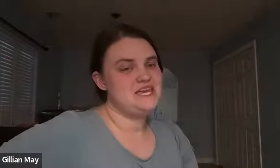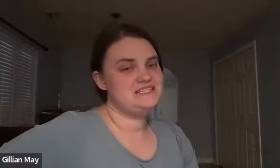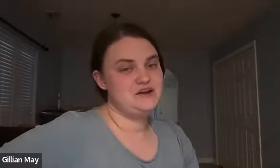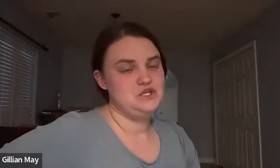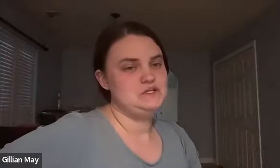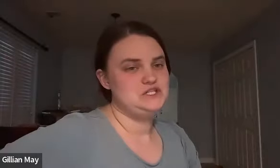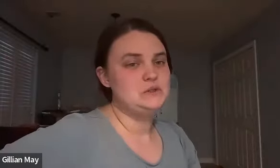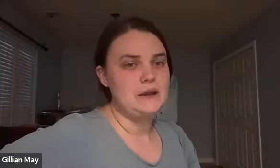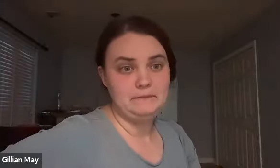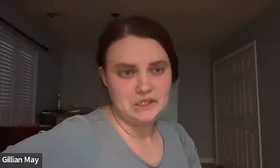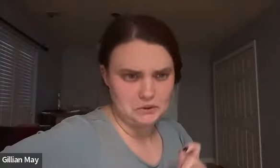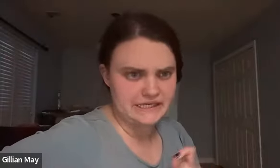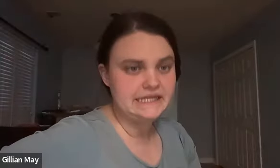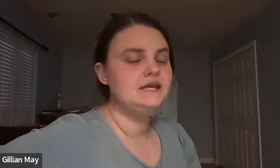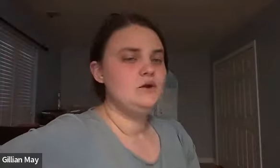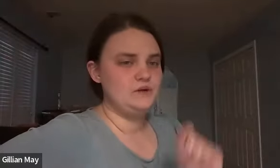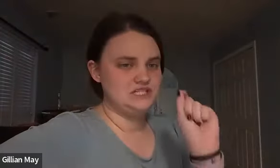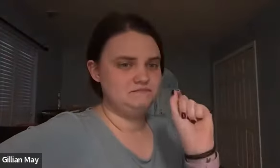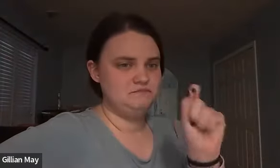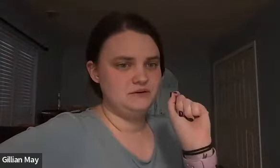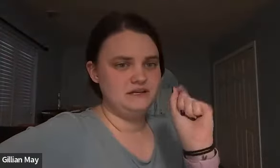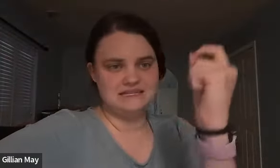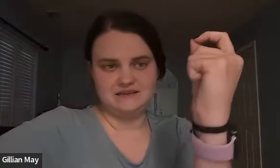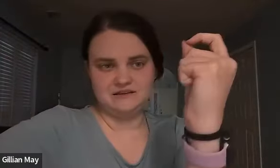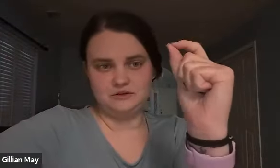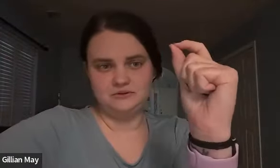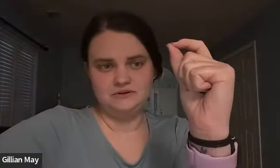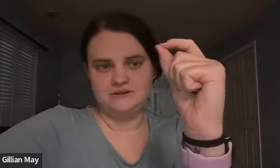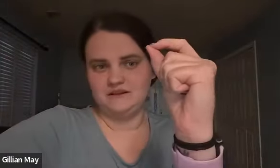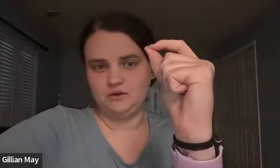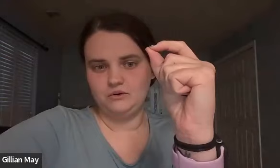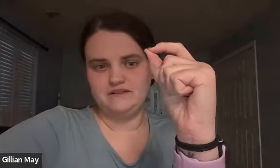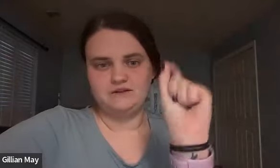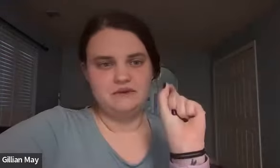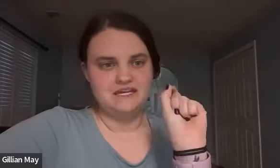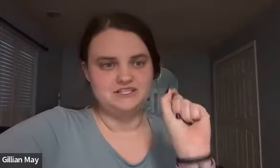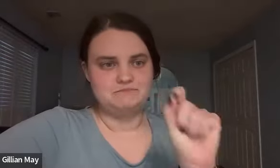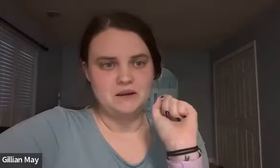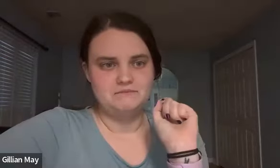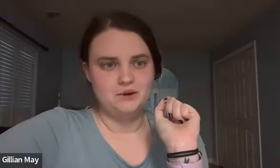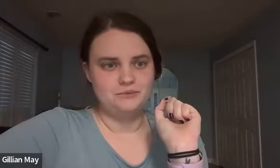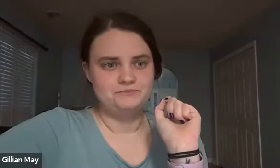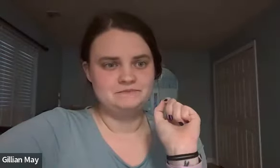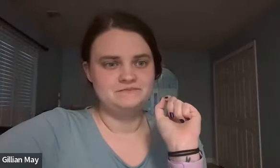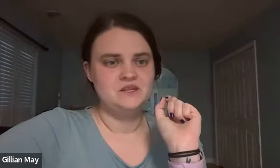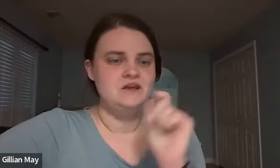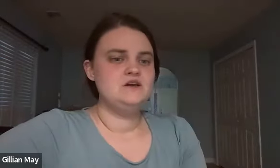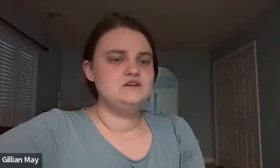as how you would do a period, which is period. It's like a little, like you're holding like a little pin and you just poke. So